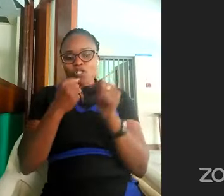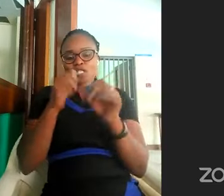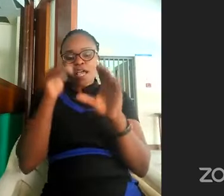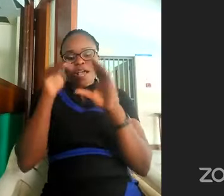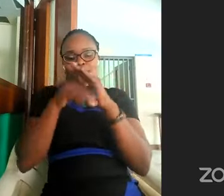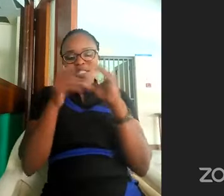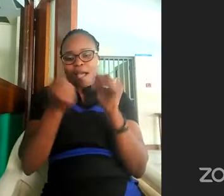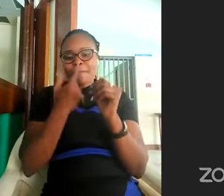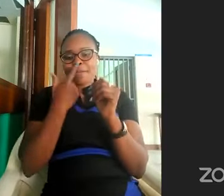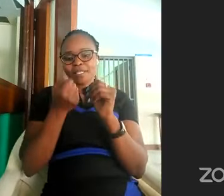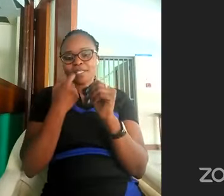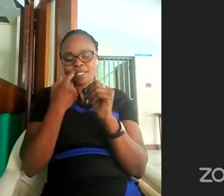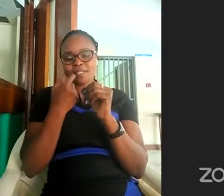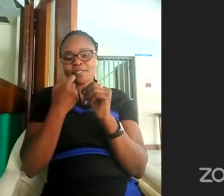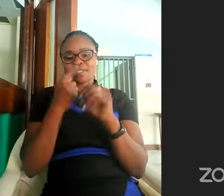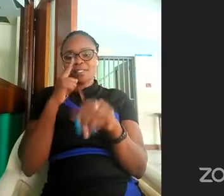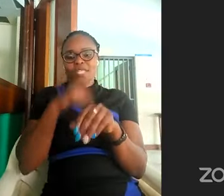Madam Belta.